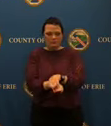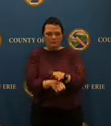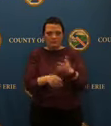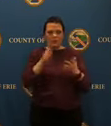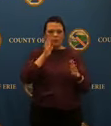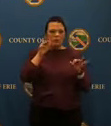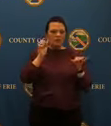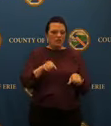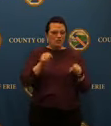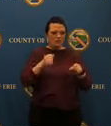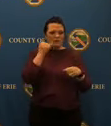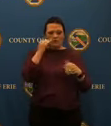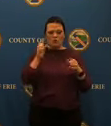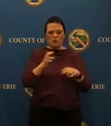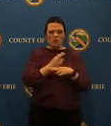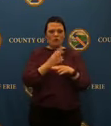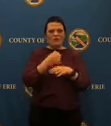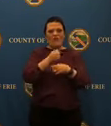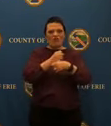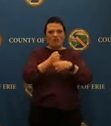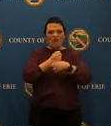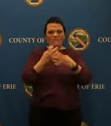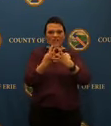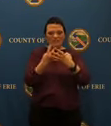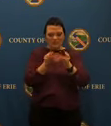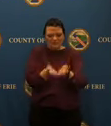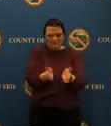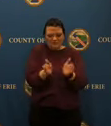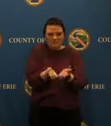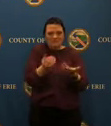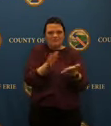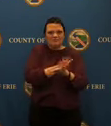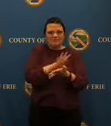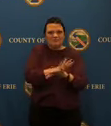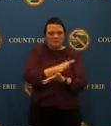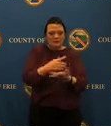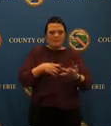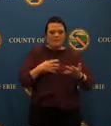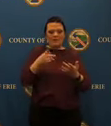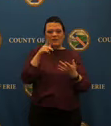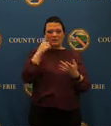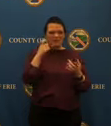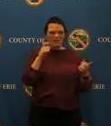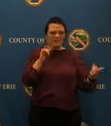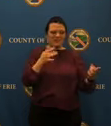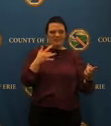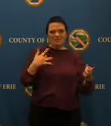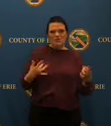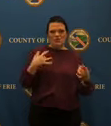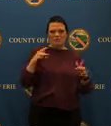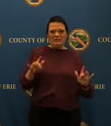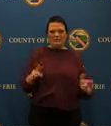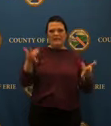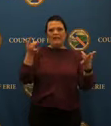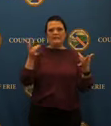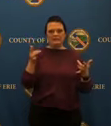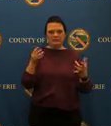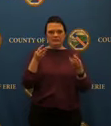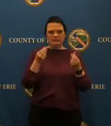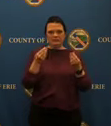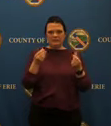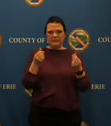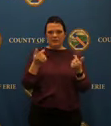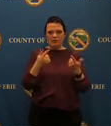put some type of coffee filter, because usually a bandana is pretty light material, and so again that can